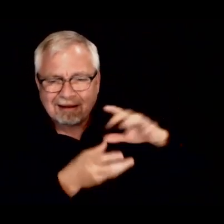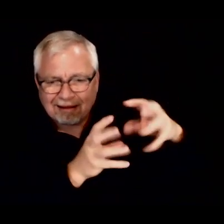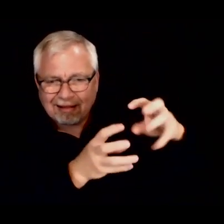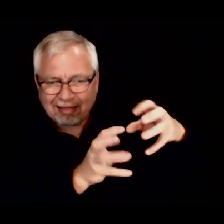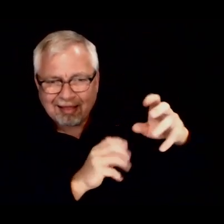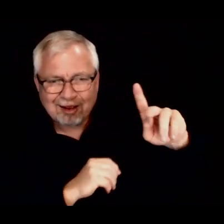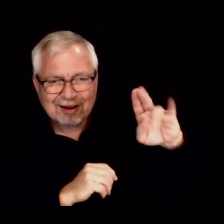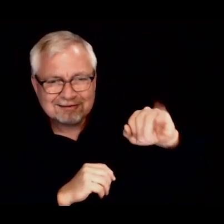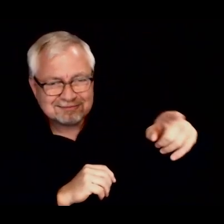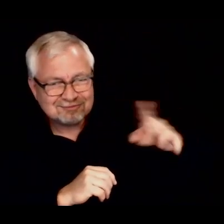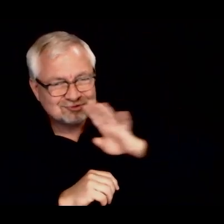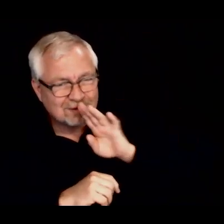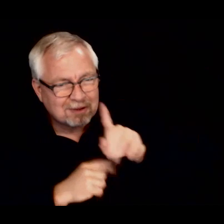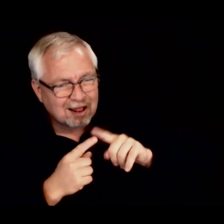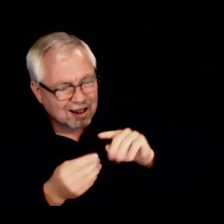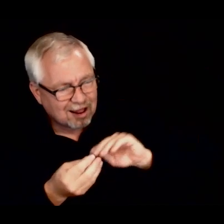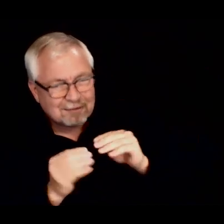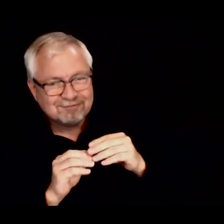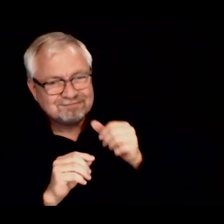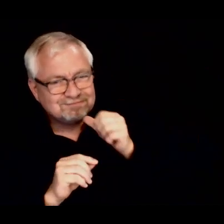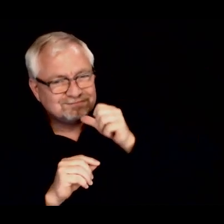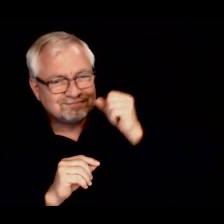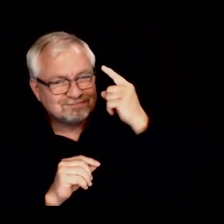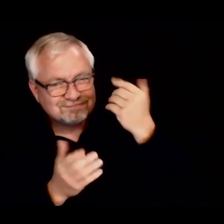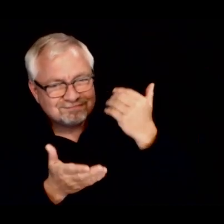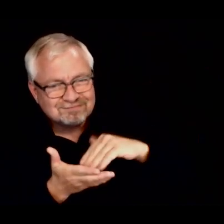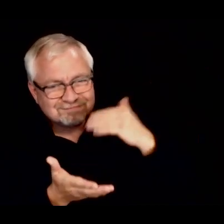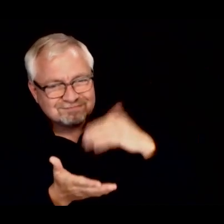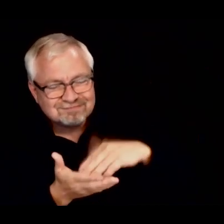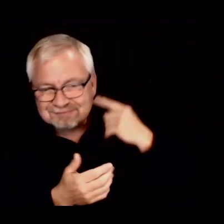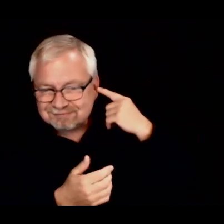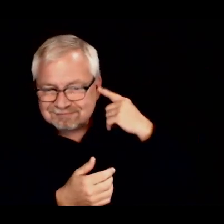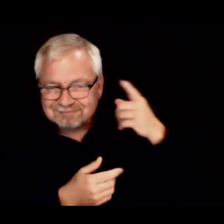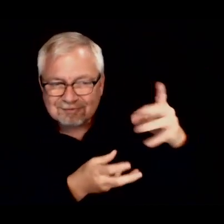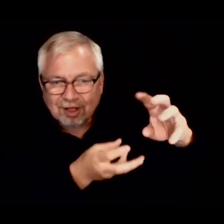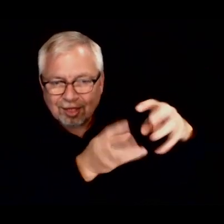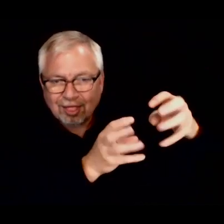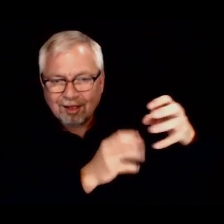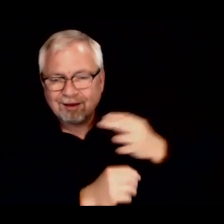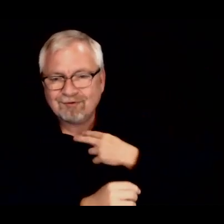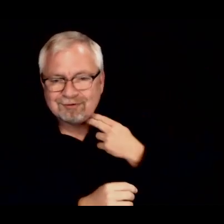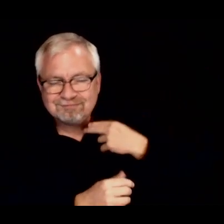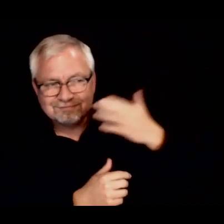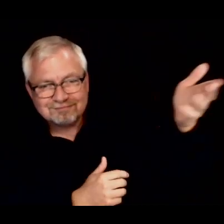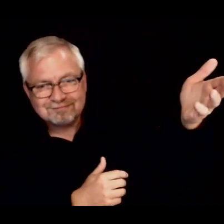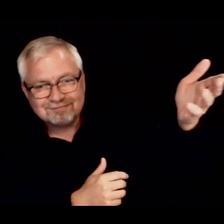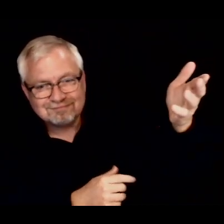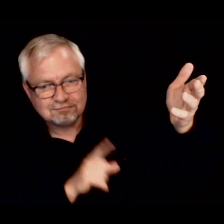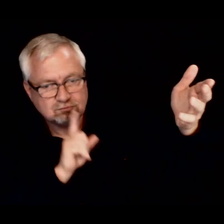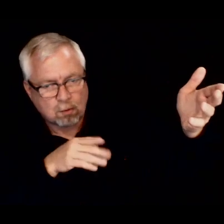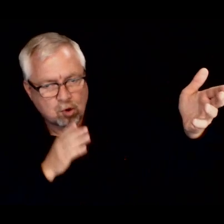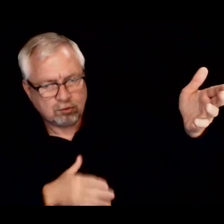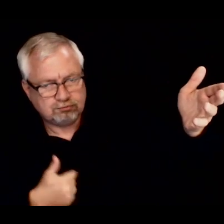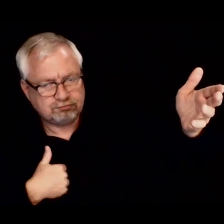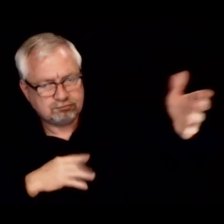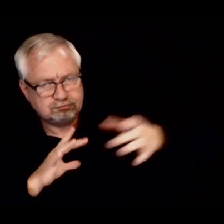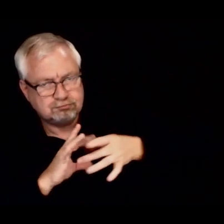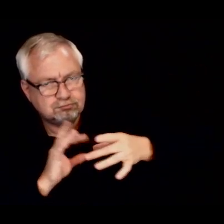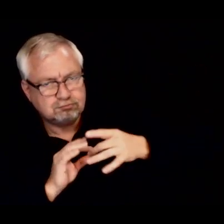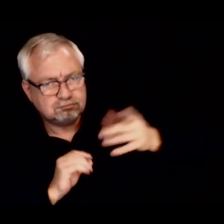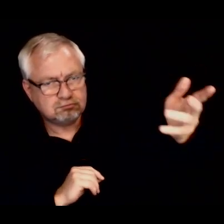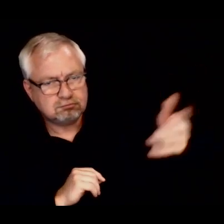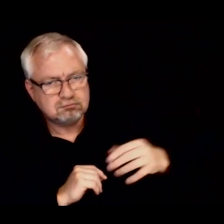being reported. Could you just give a really quick summary of that? You're adding tests of people who've tested multiple